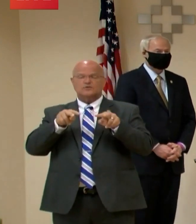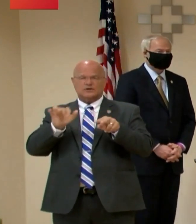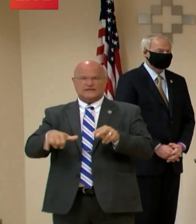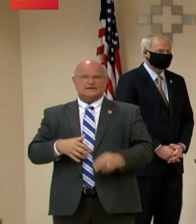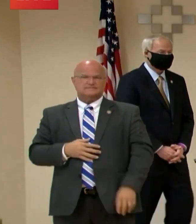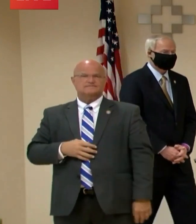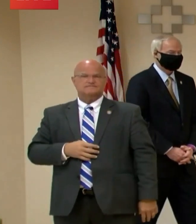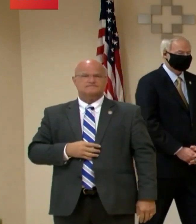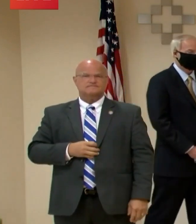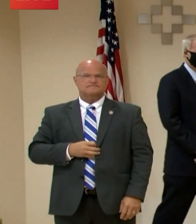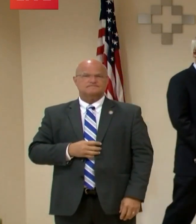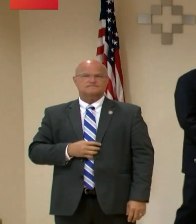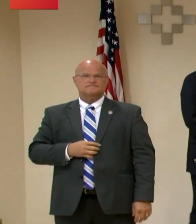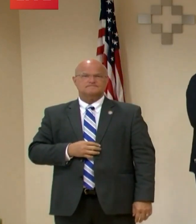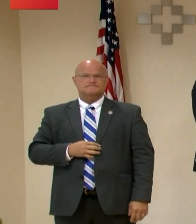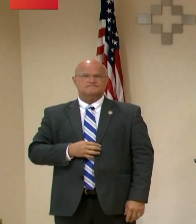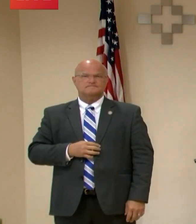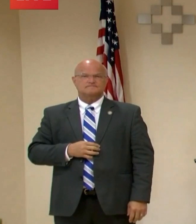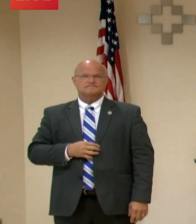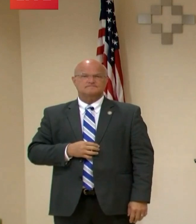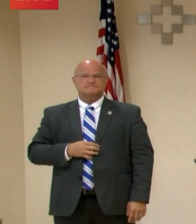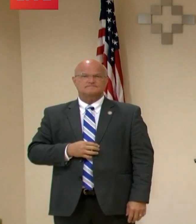that.